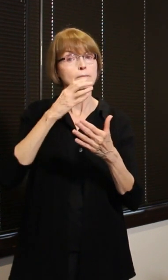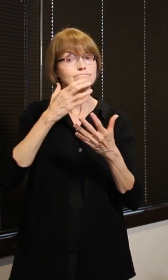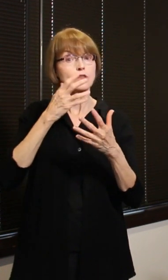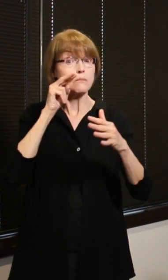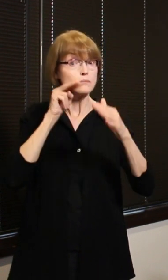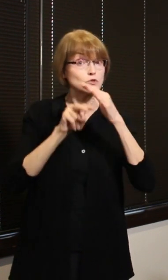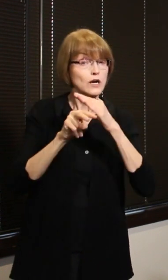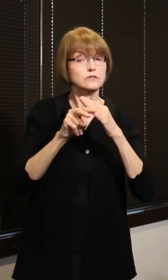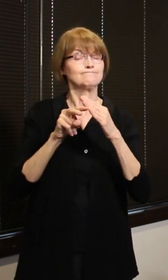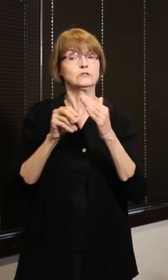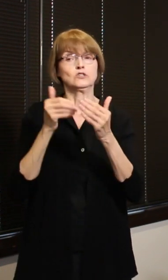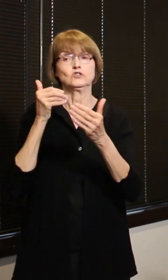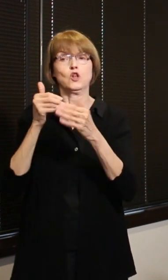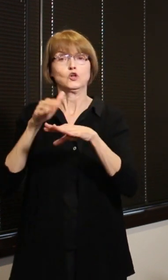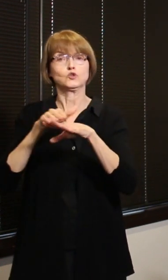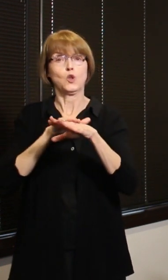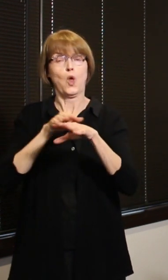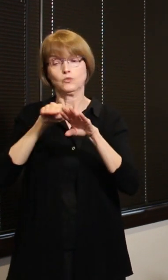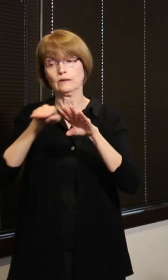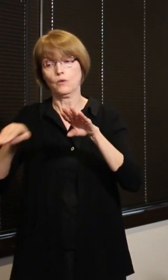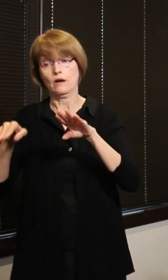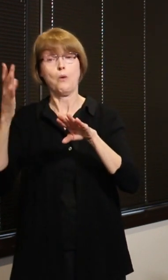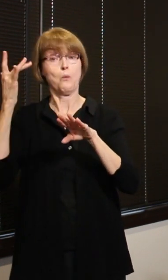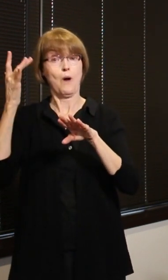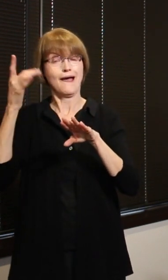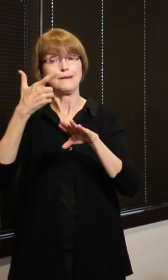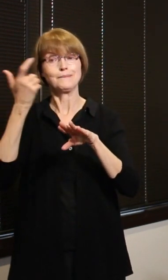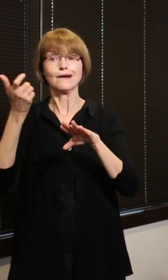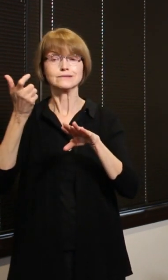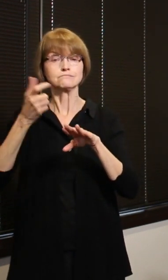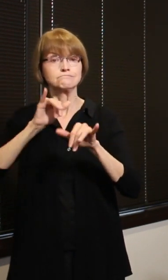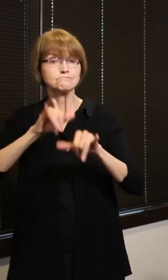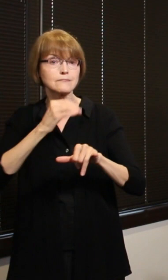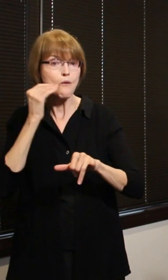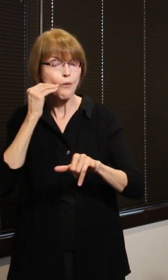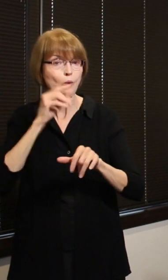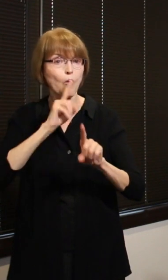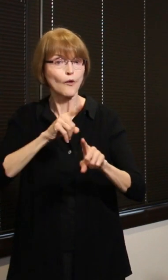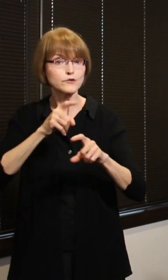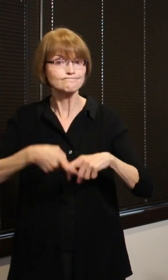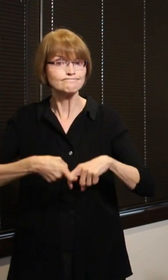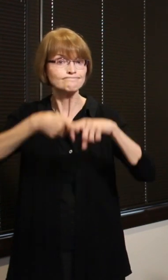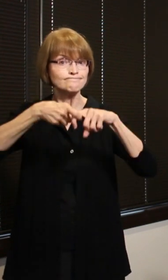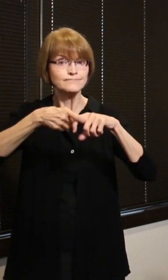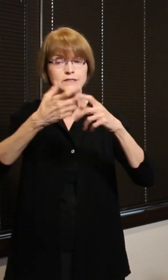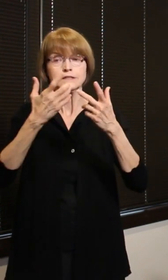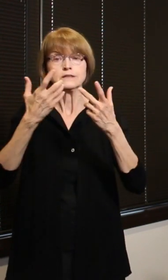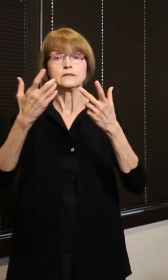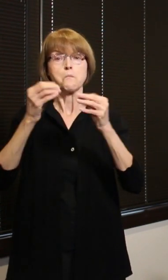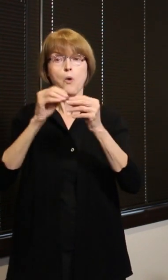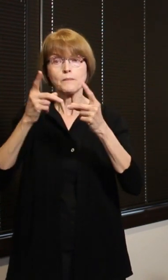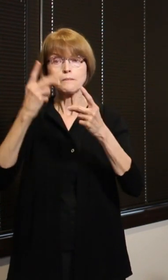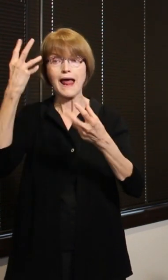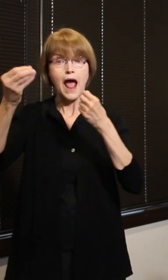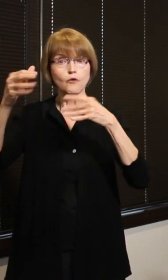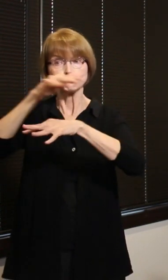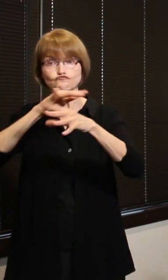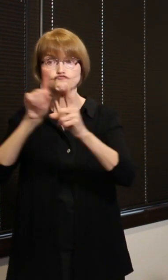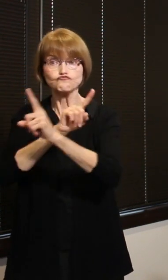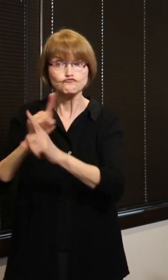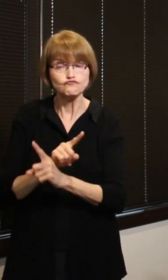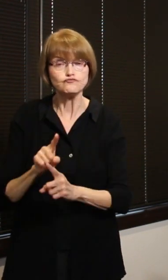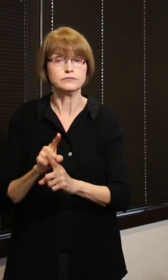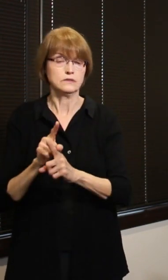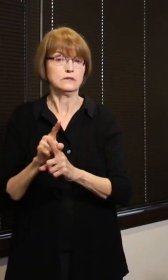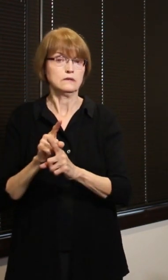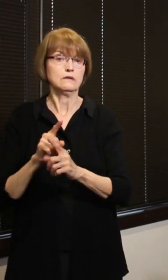the relaxation of our shelter-in-place rules, more people interacting. That means there's going to be more transmission, which means there's going to